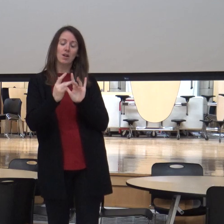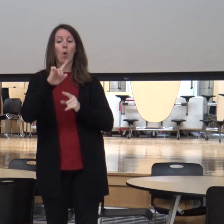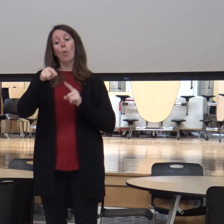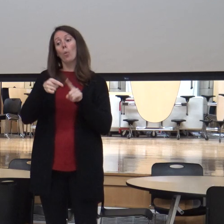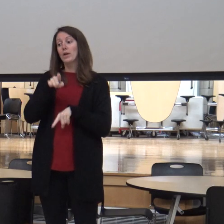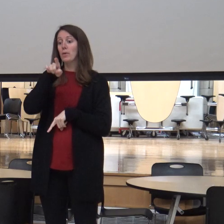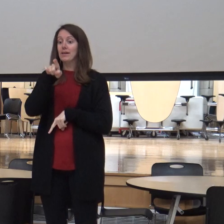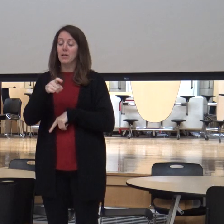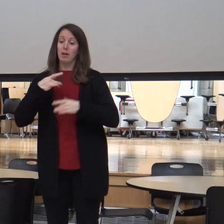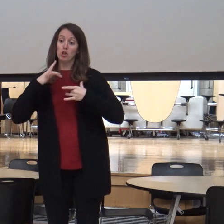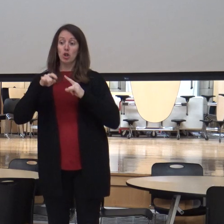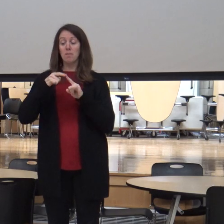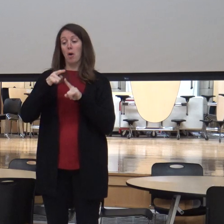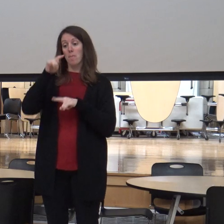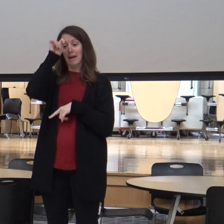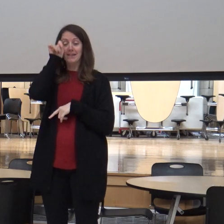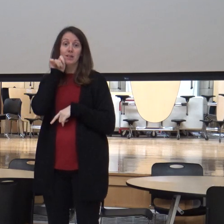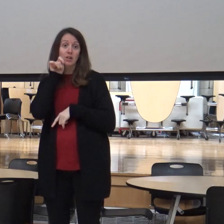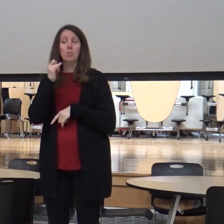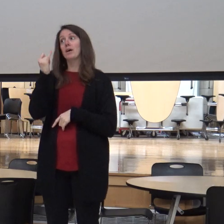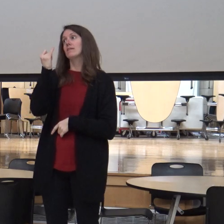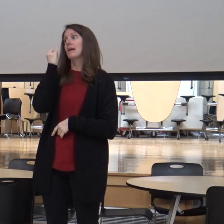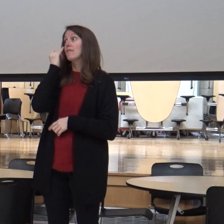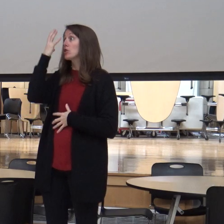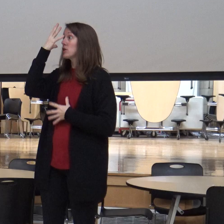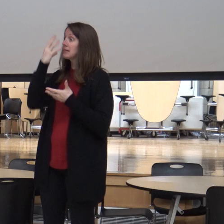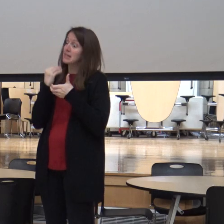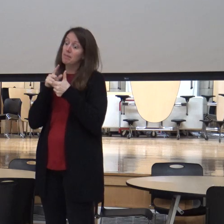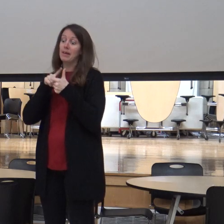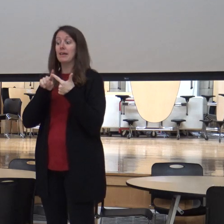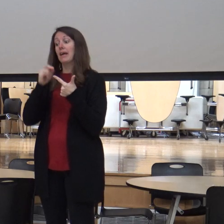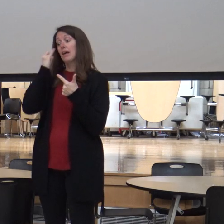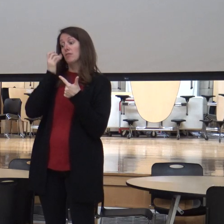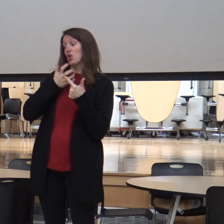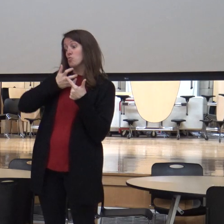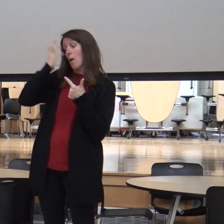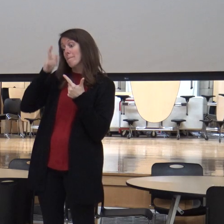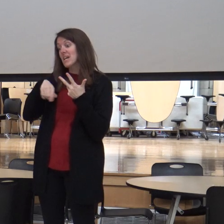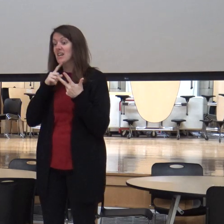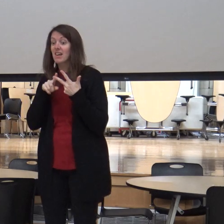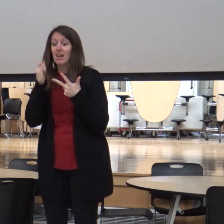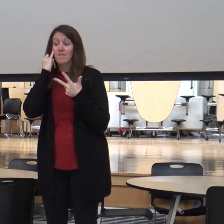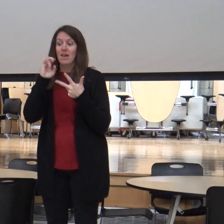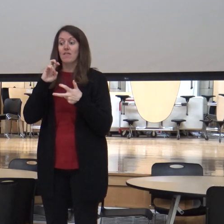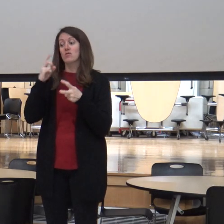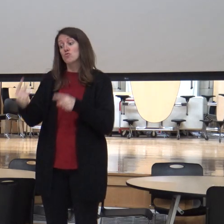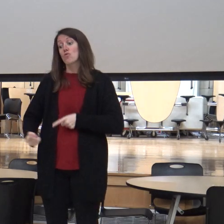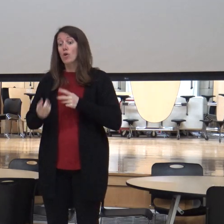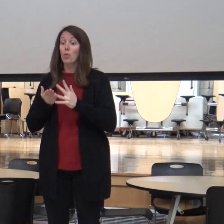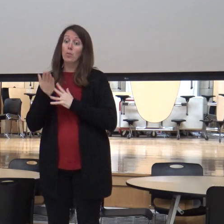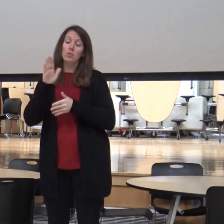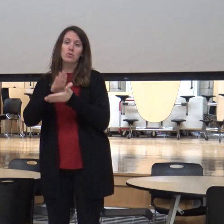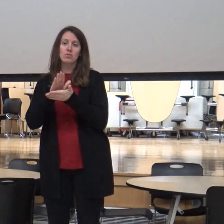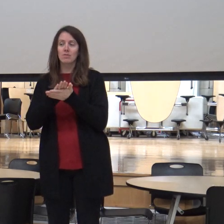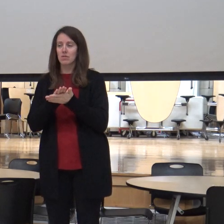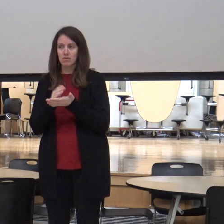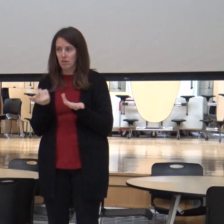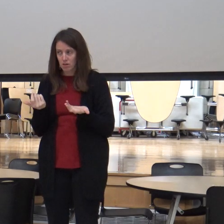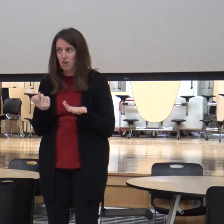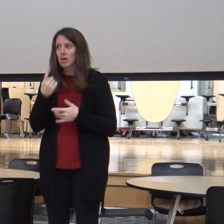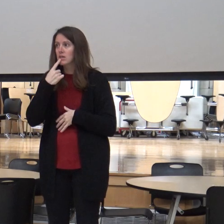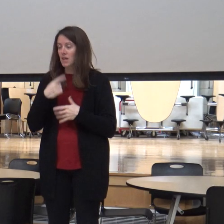my teenager? Well, if they're sleeping a lot, if they're really grumpy, if they have a hard day at school. What